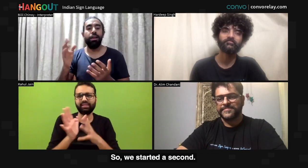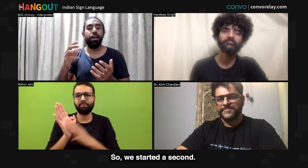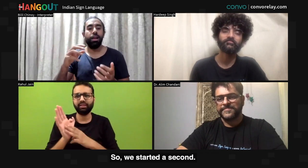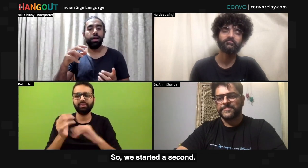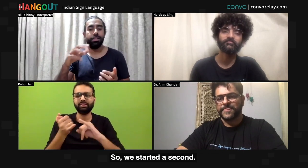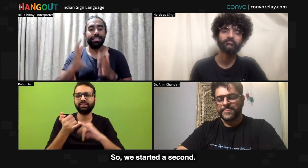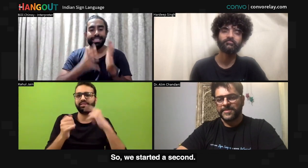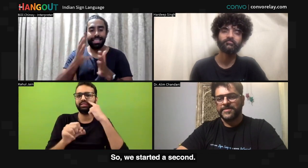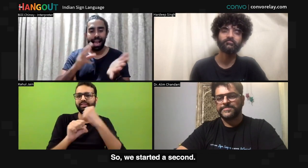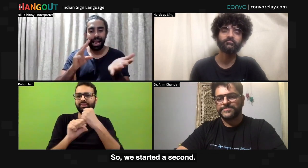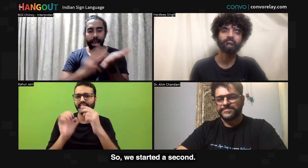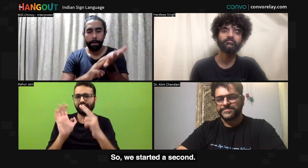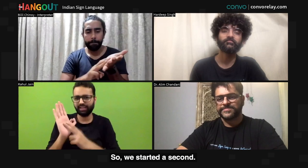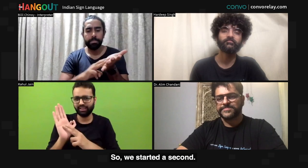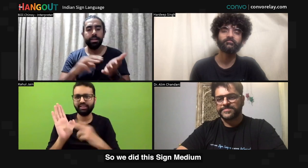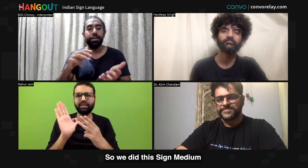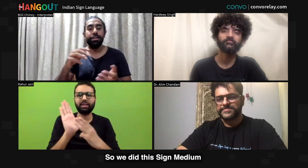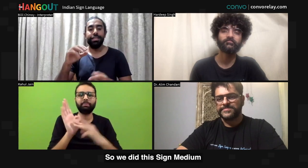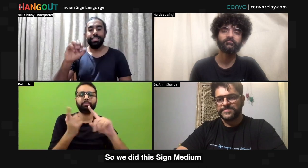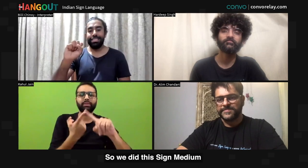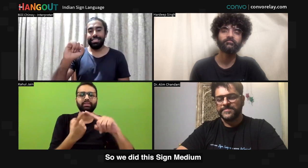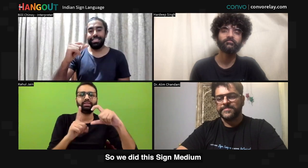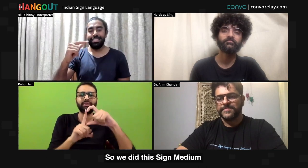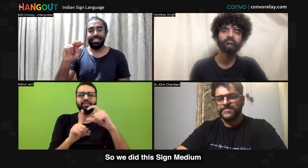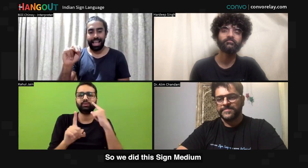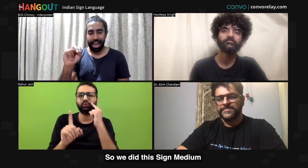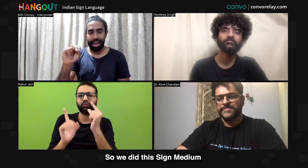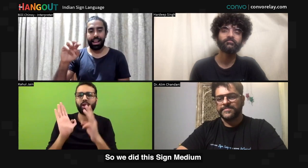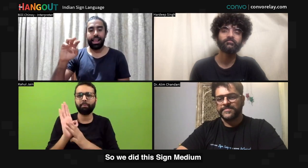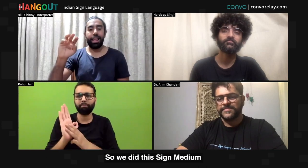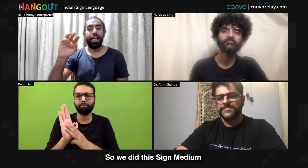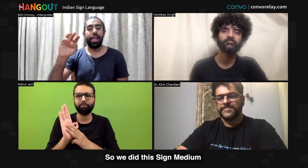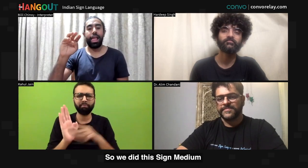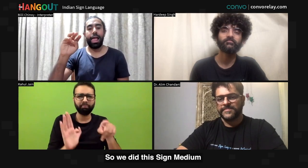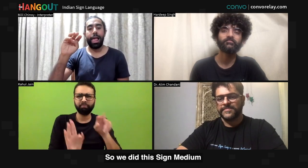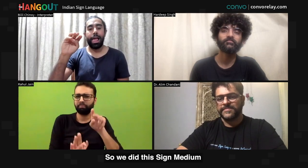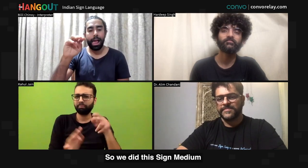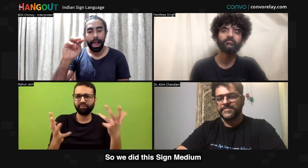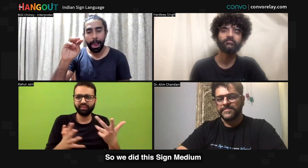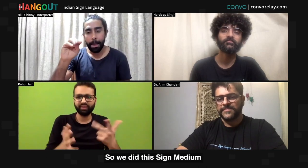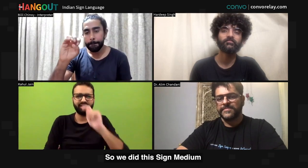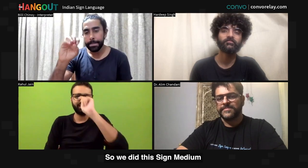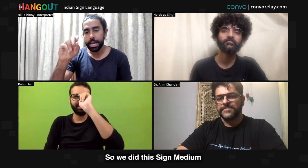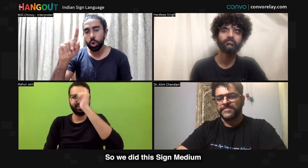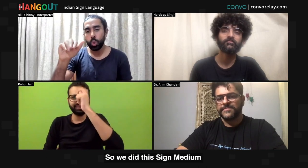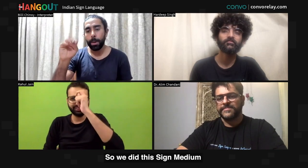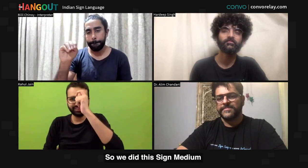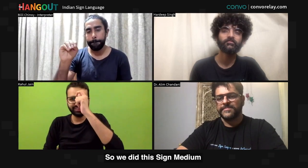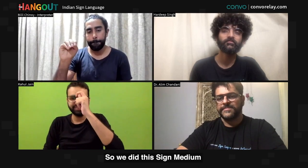we started the second. So, we did the sign, medium.